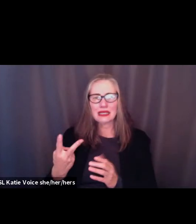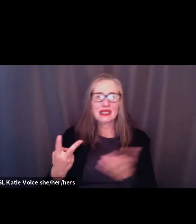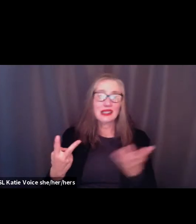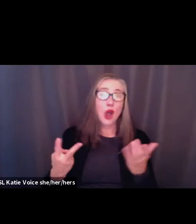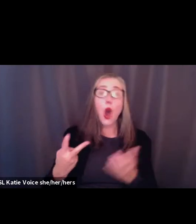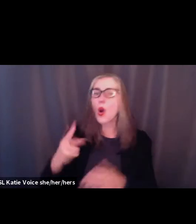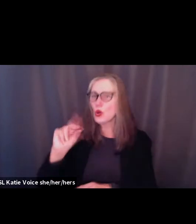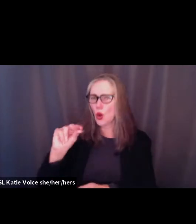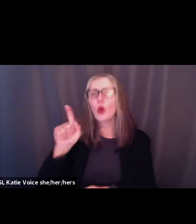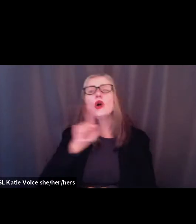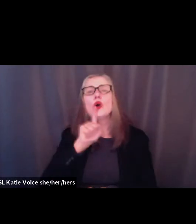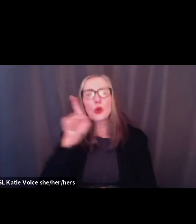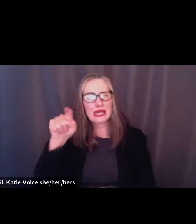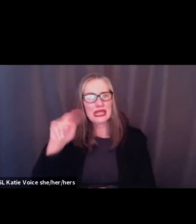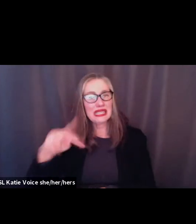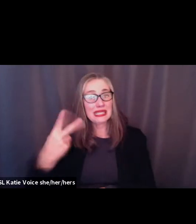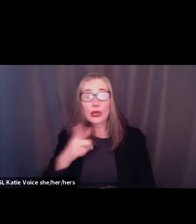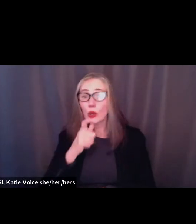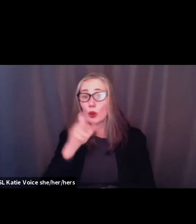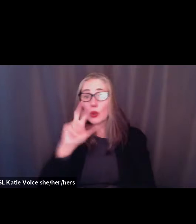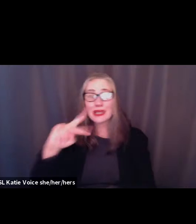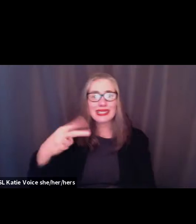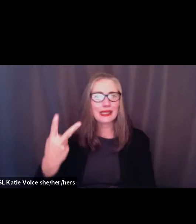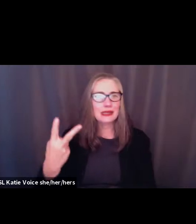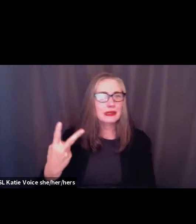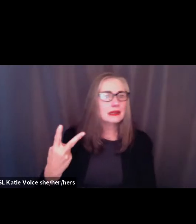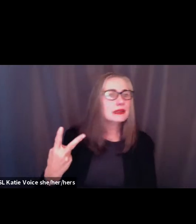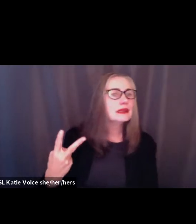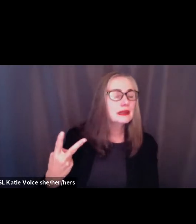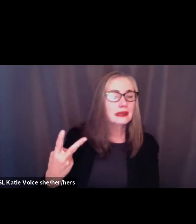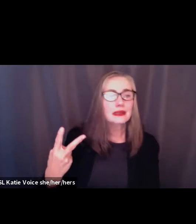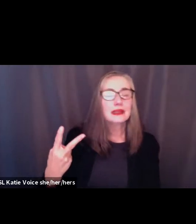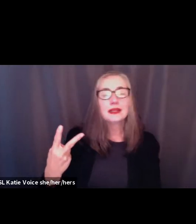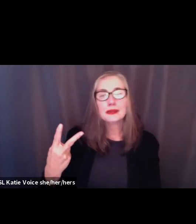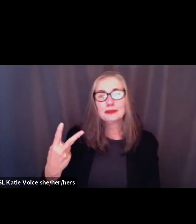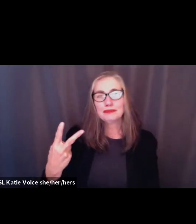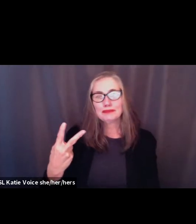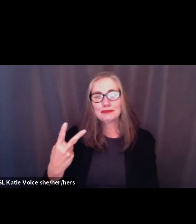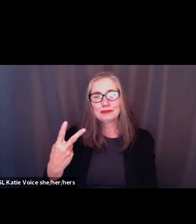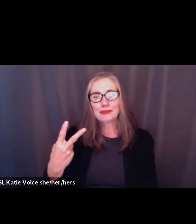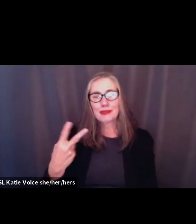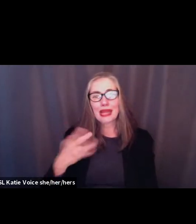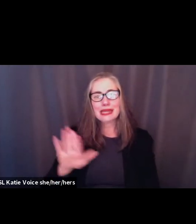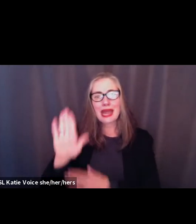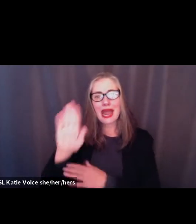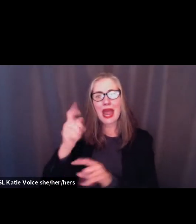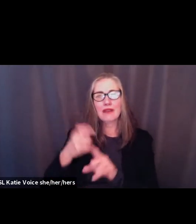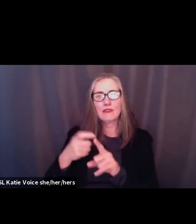do. Okay. Is there a second? I see a hand up from Susan.